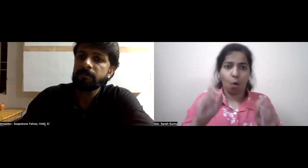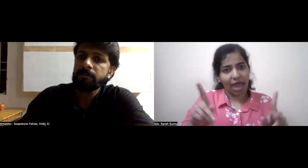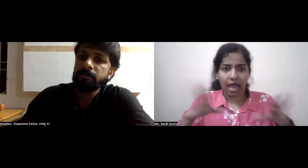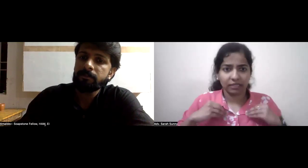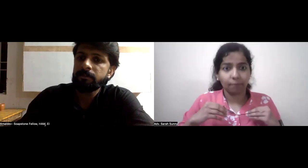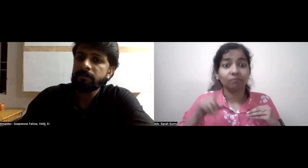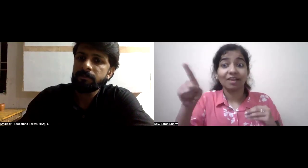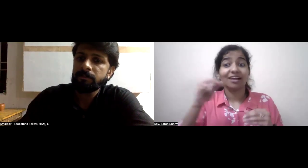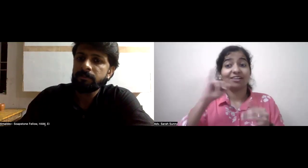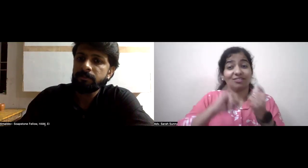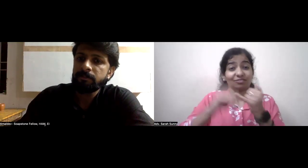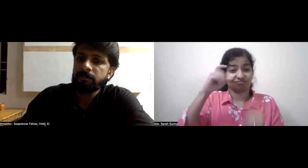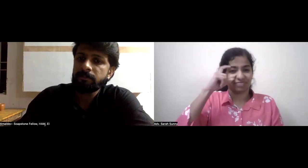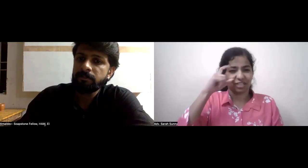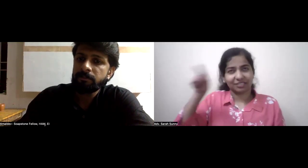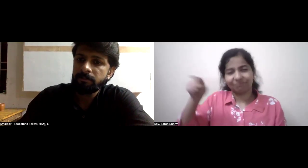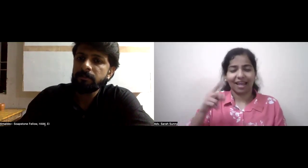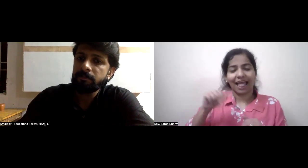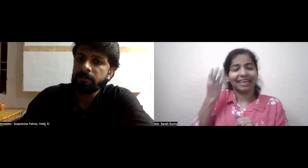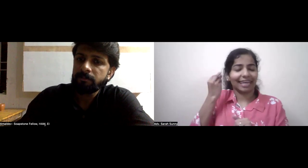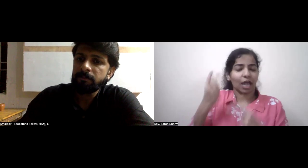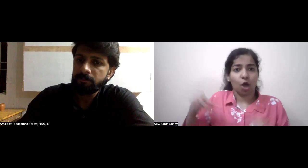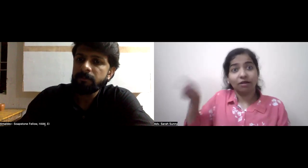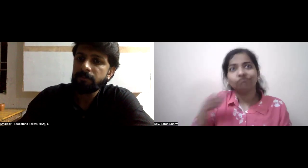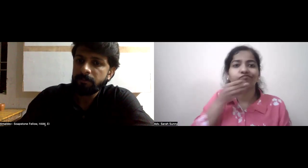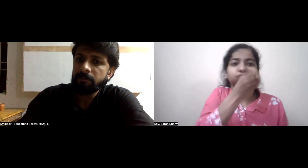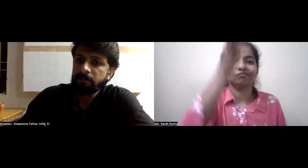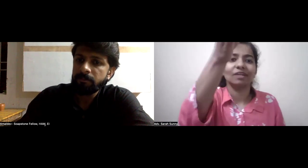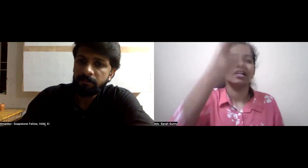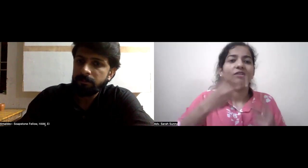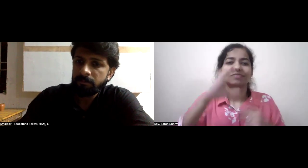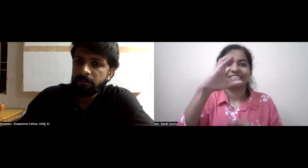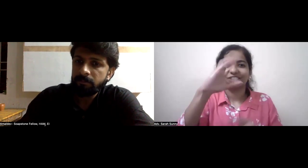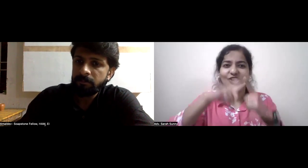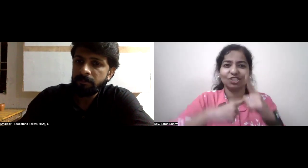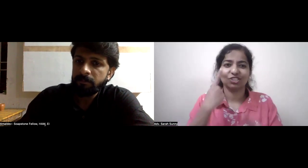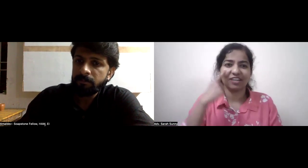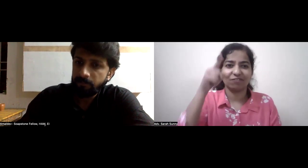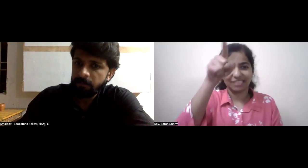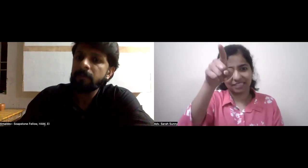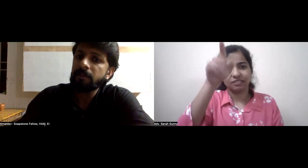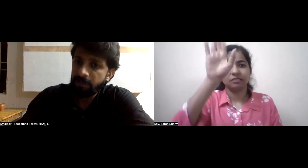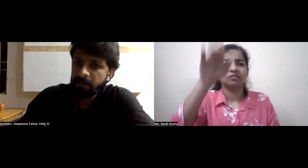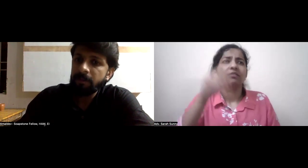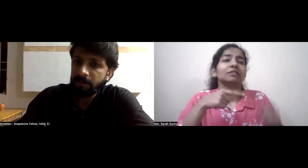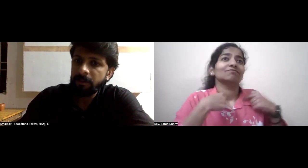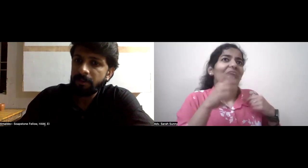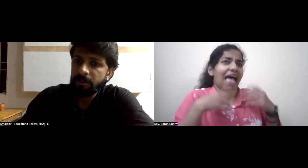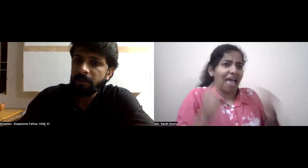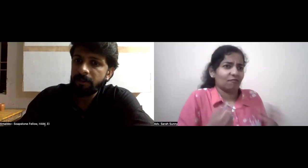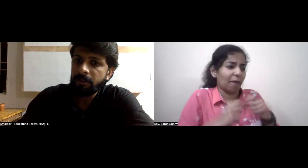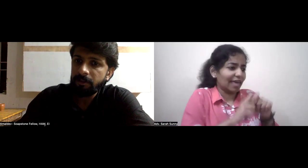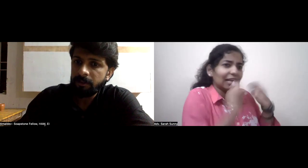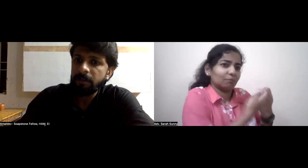And finally, that was okayed. And then Sanchita Ain, she navigated through the